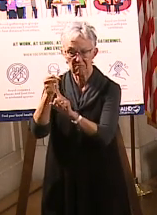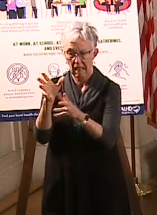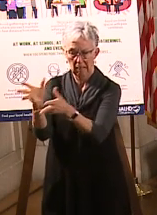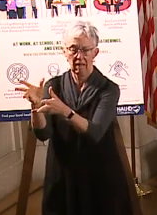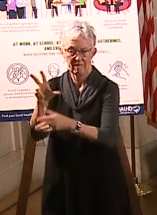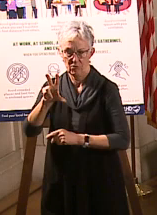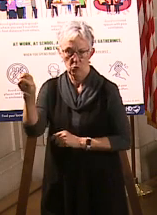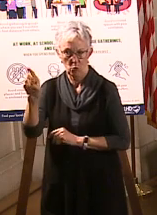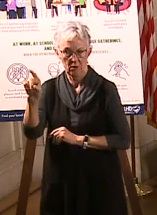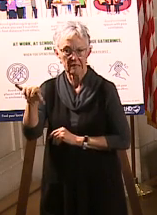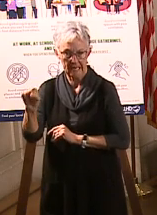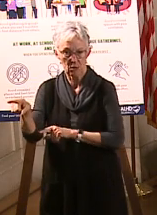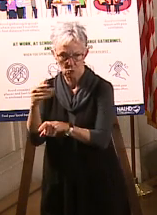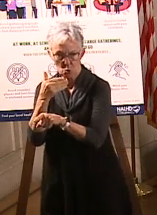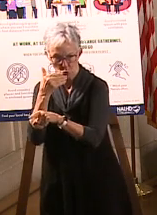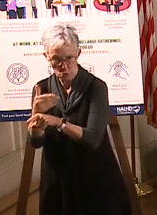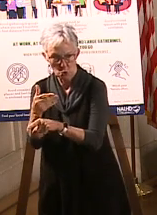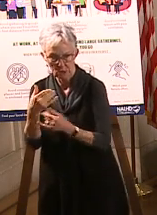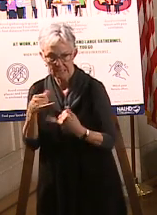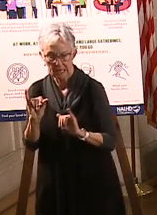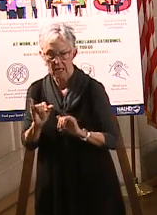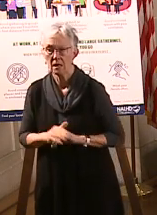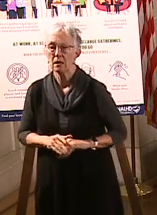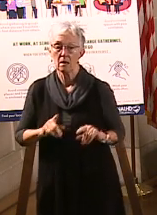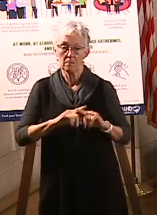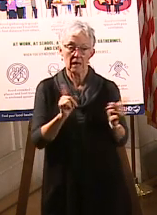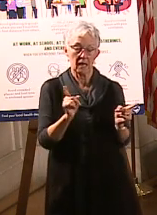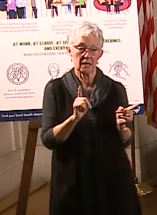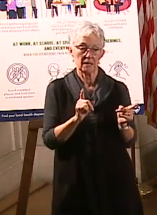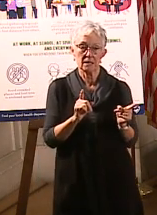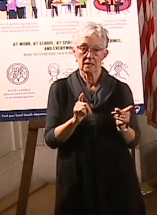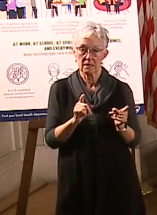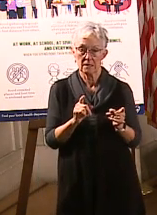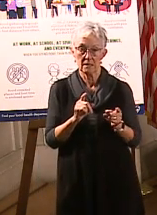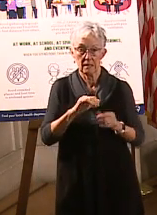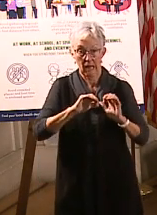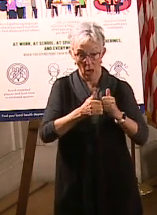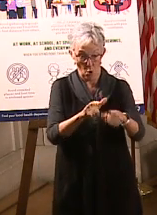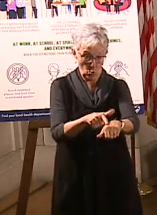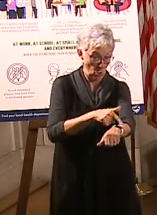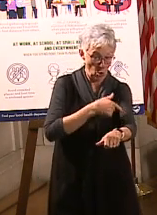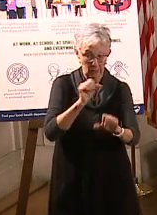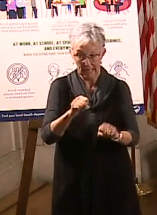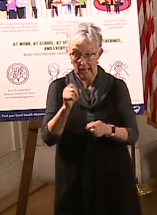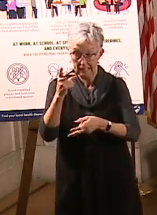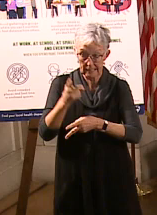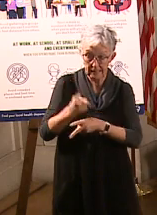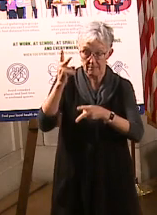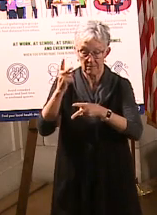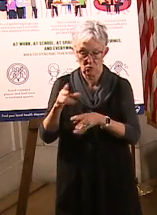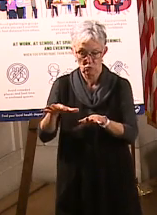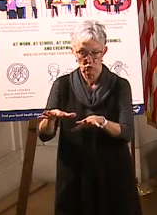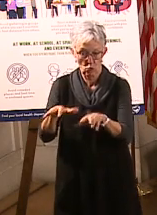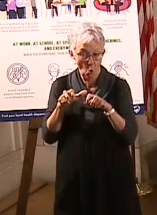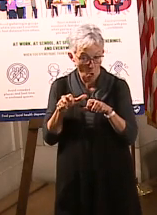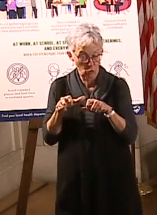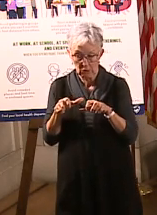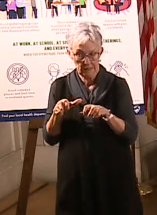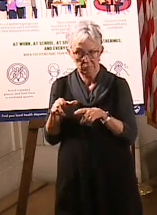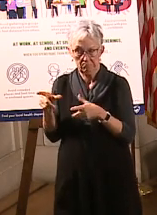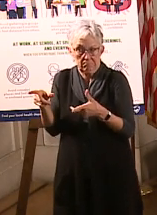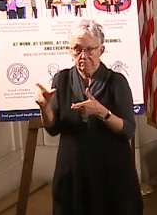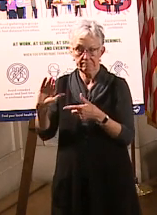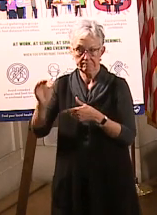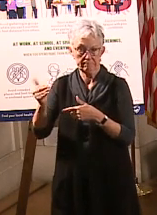before that lapse of time. And with regard to how long they keep frozen, again, there was no expiration date that we're aware of right